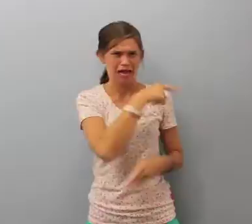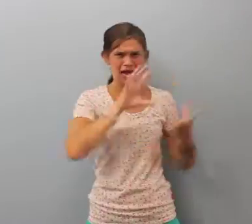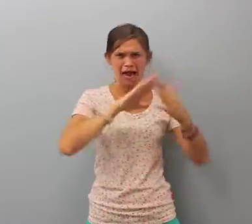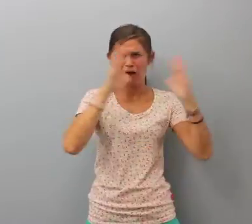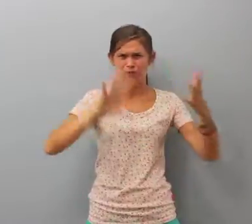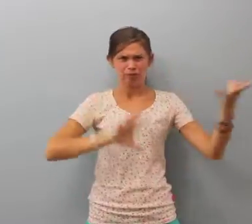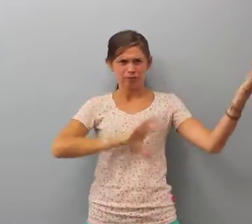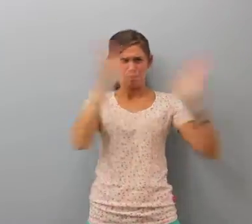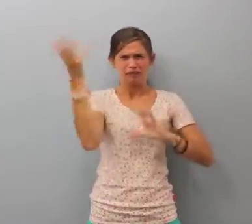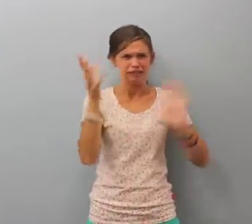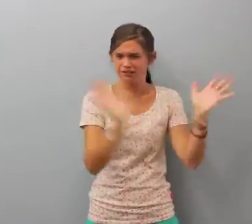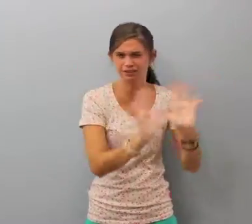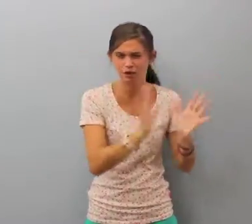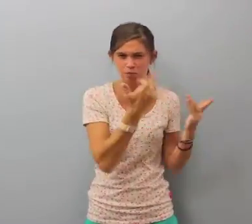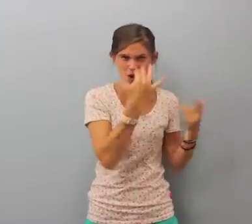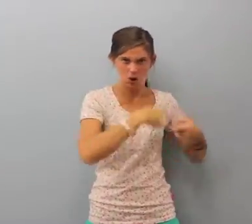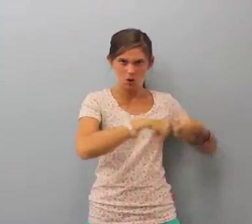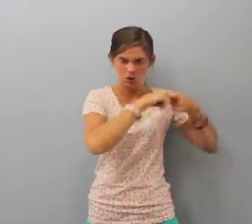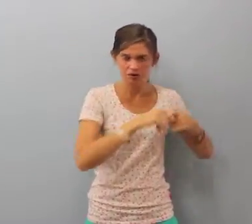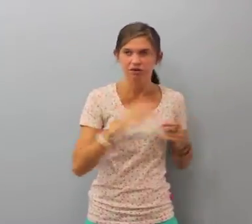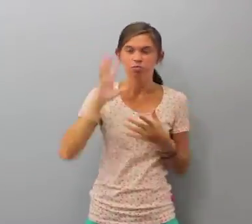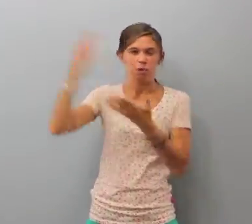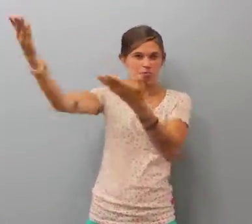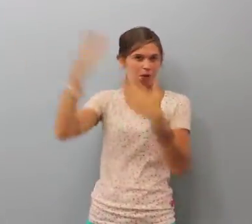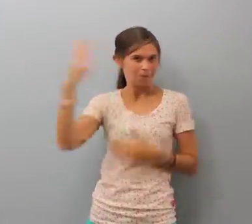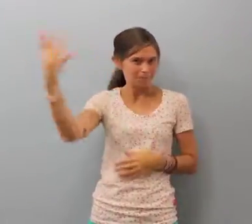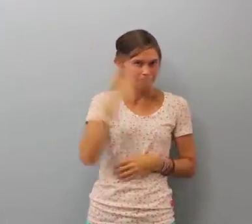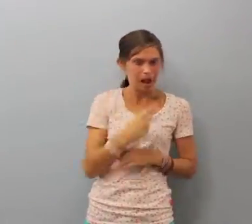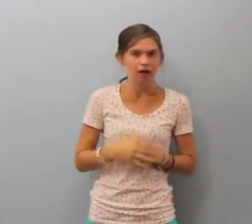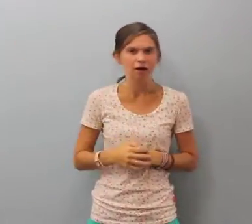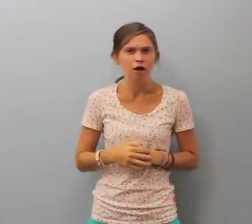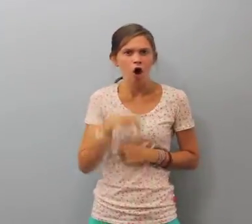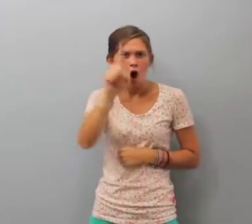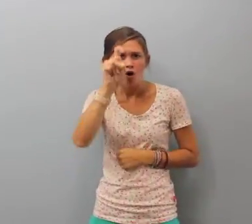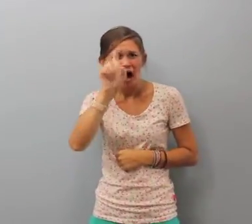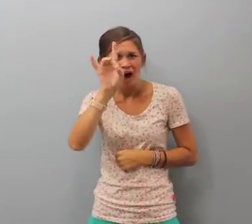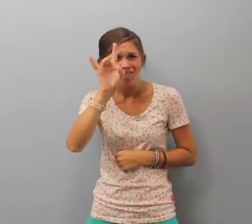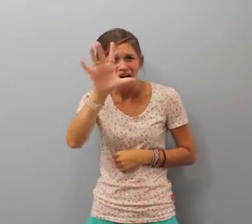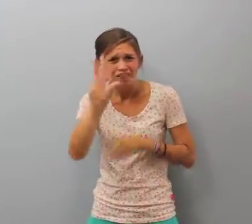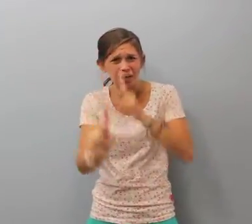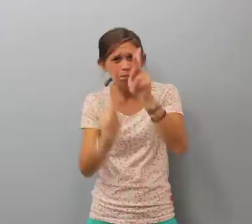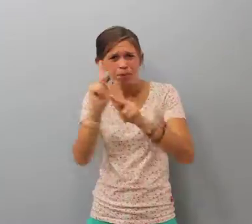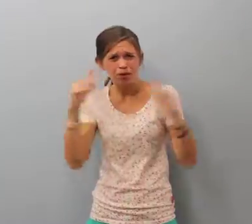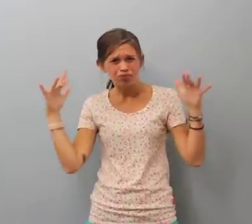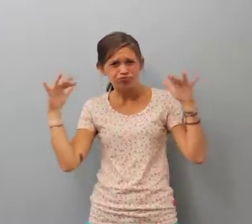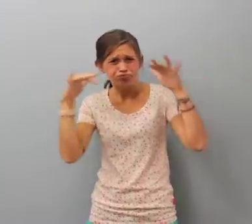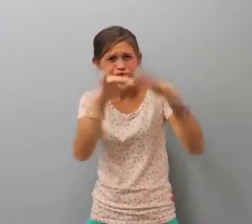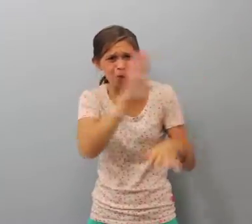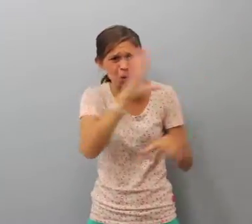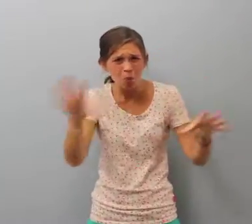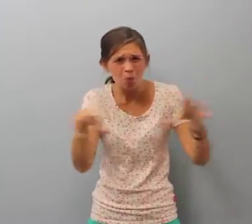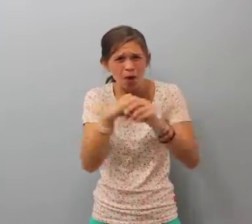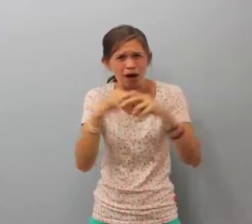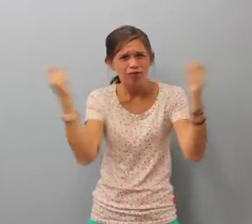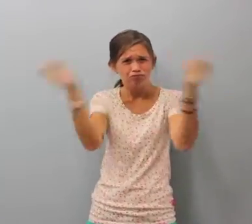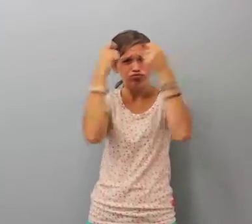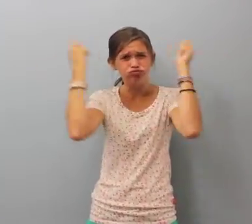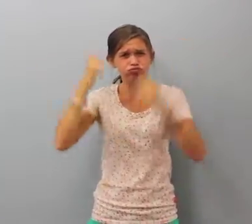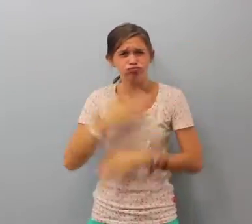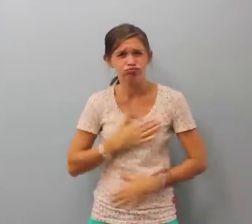parents' house right now, but hopefully soon she'll be back with Brian. There were lots of people that attended